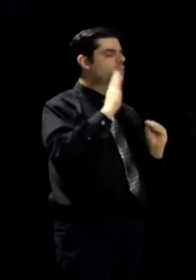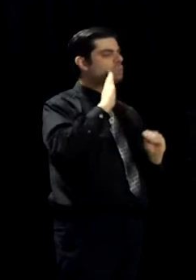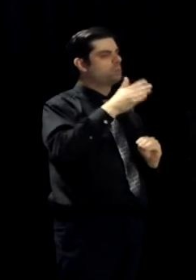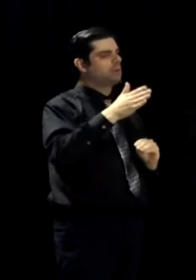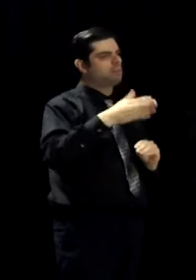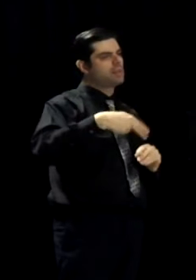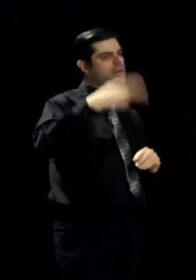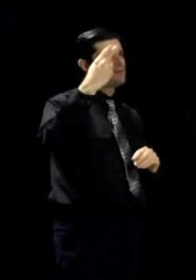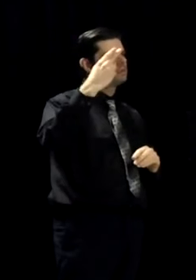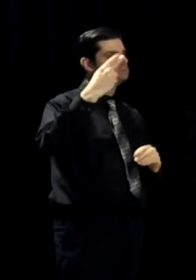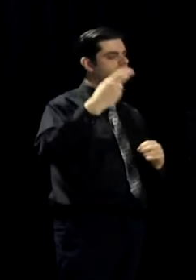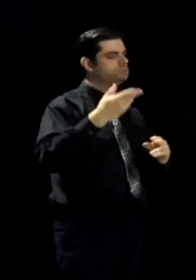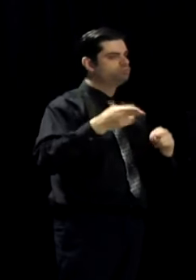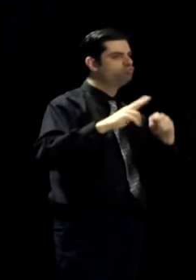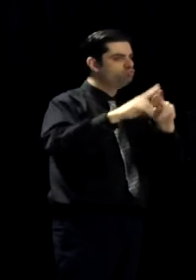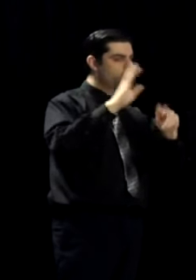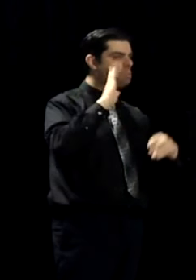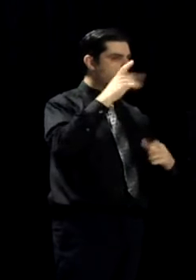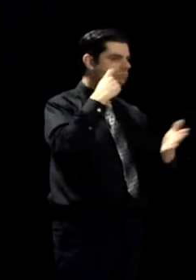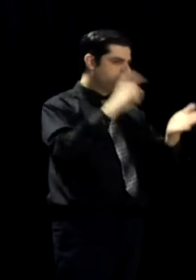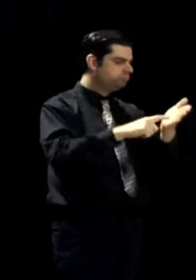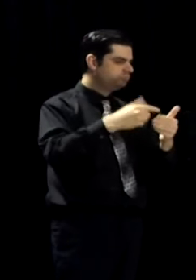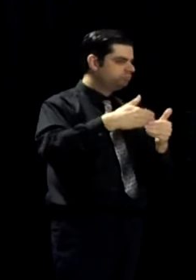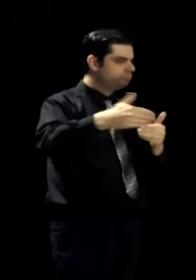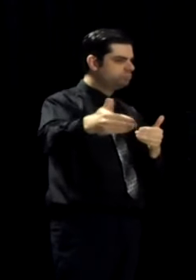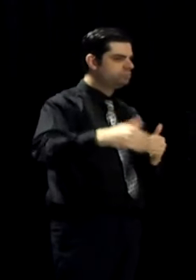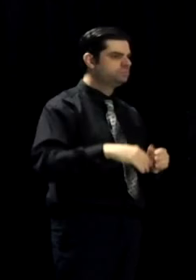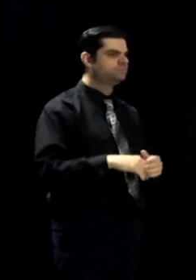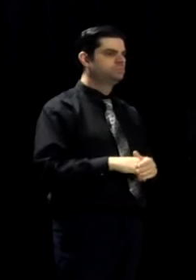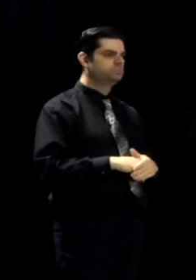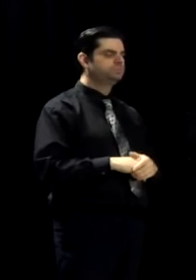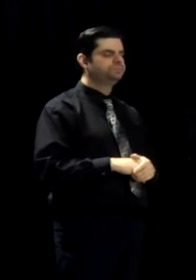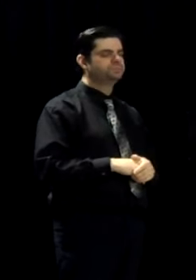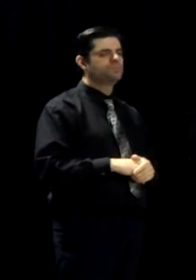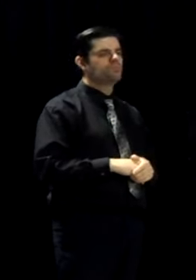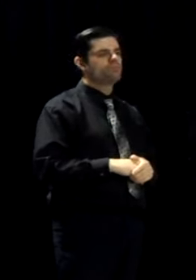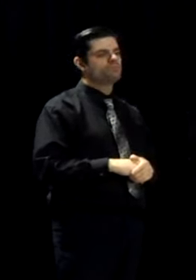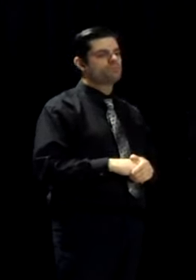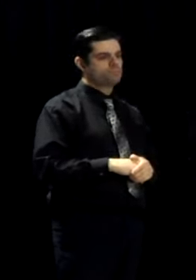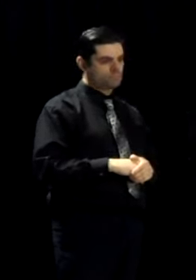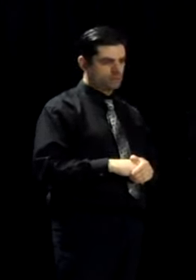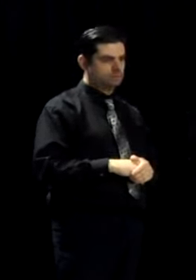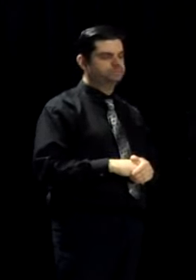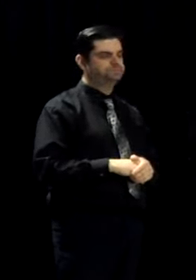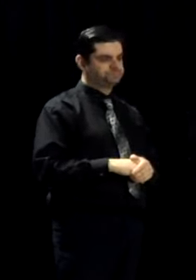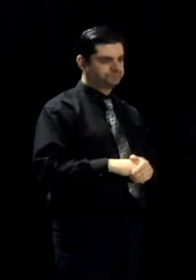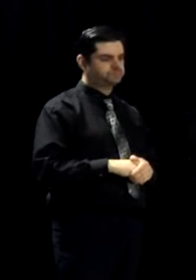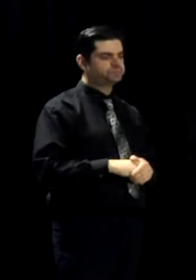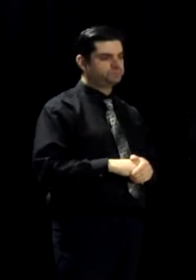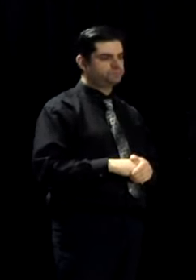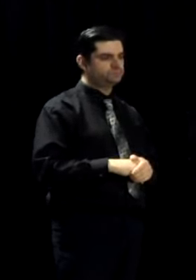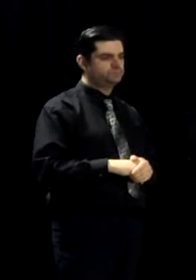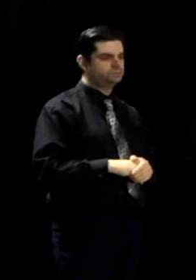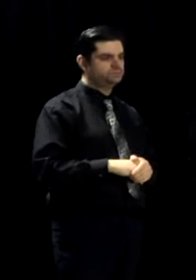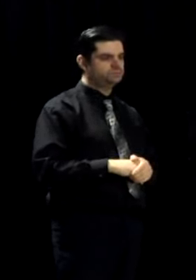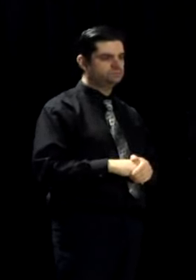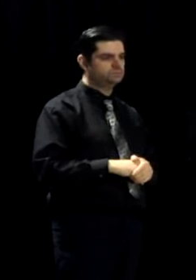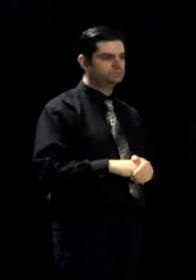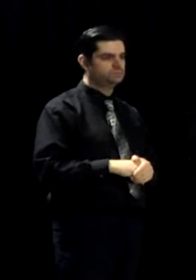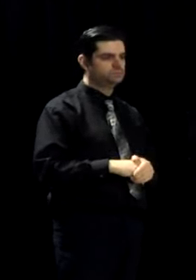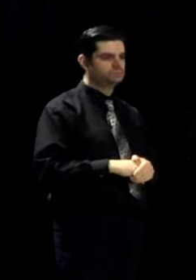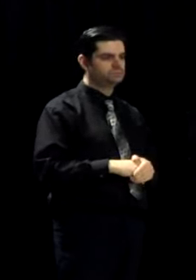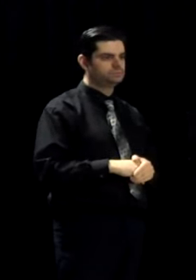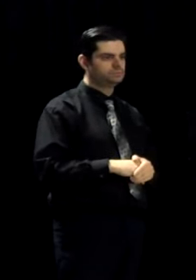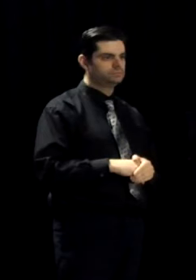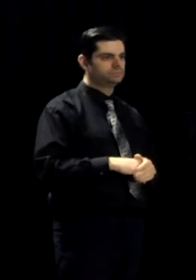tests since Friday. That's a lot of testing that we've been doing. And so basically our percentage,